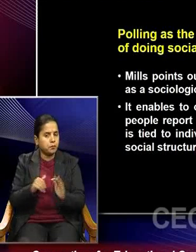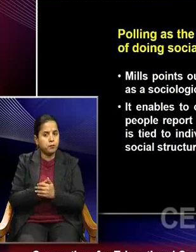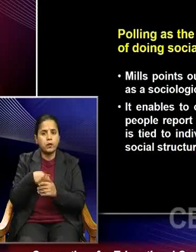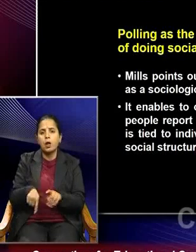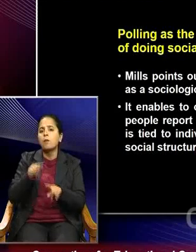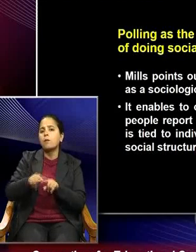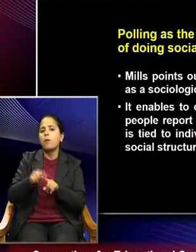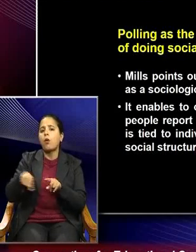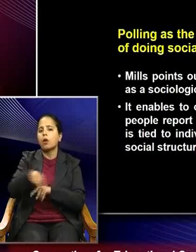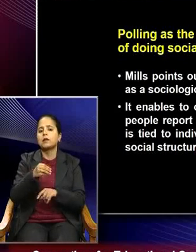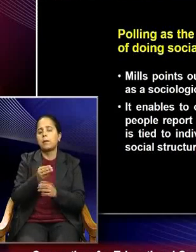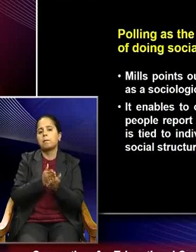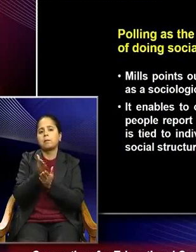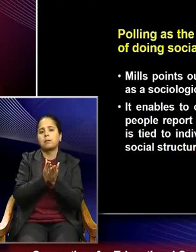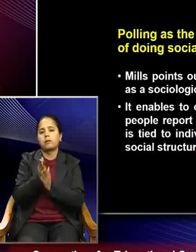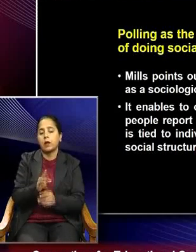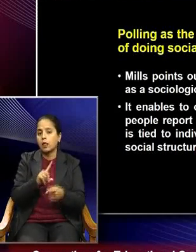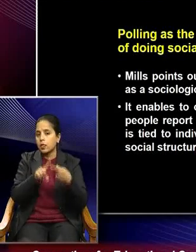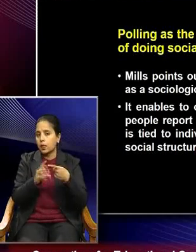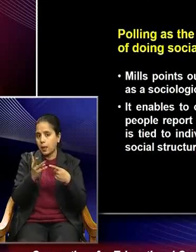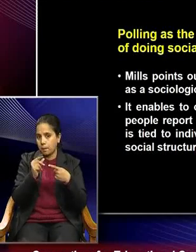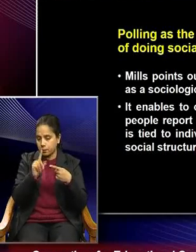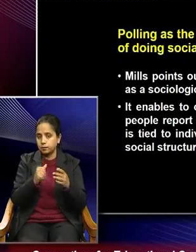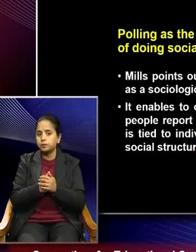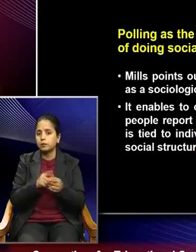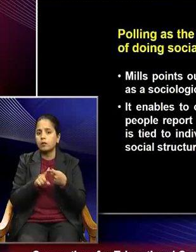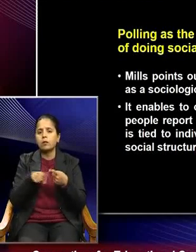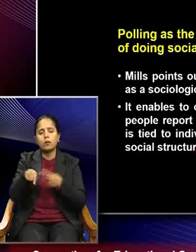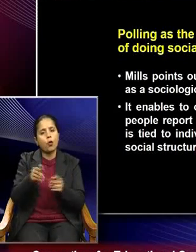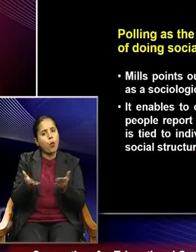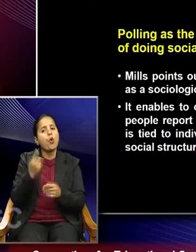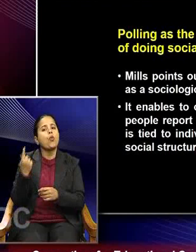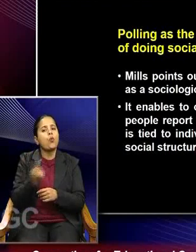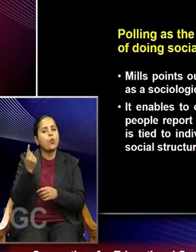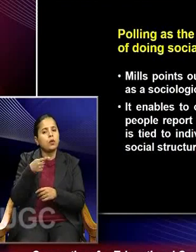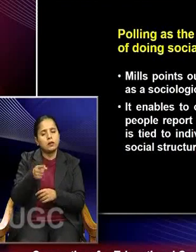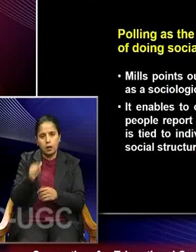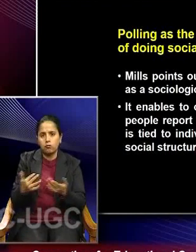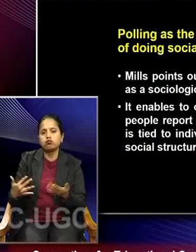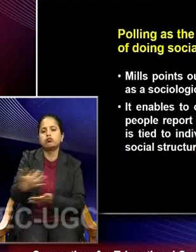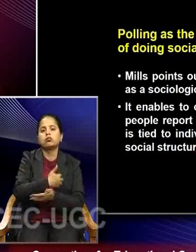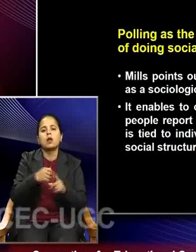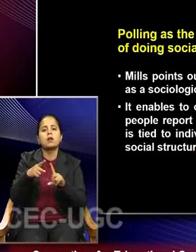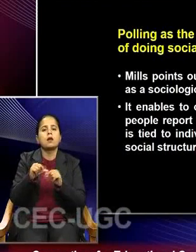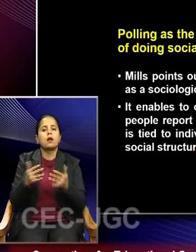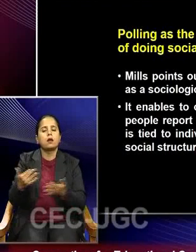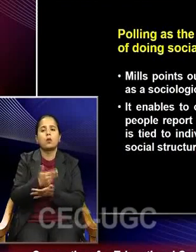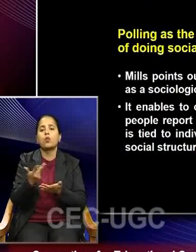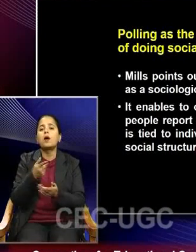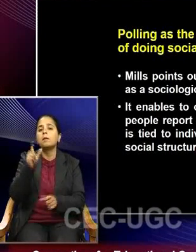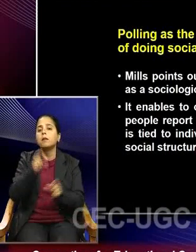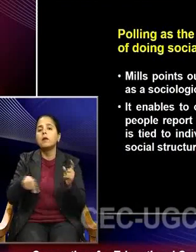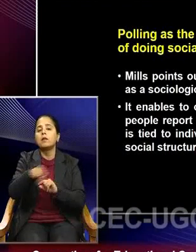polling as a method. Number one, it enables only to collect data on what